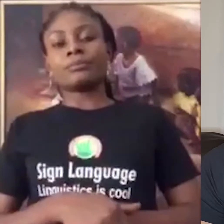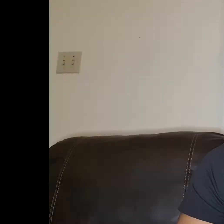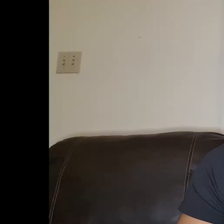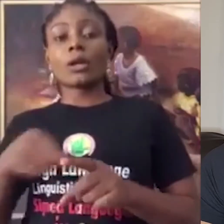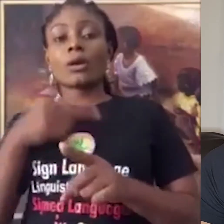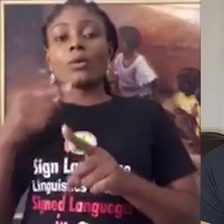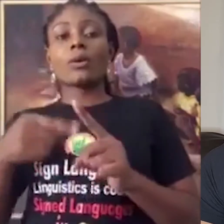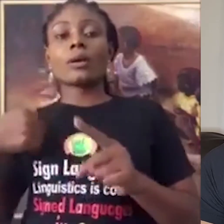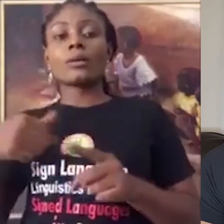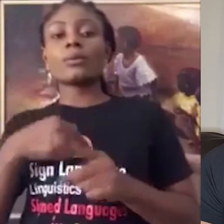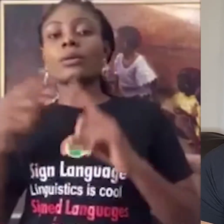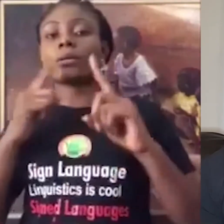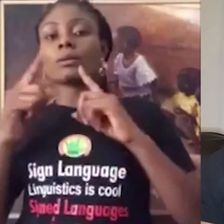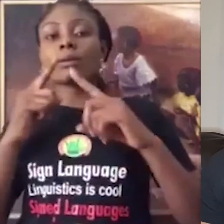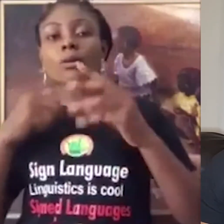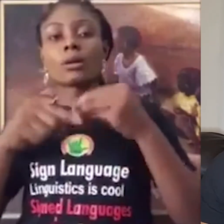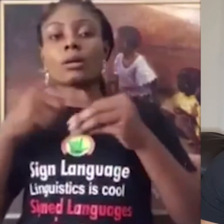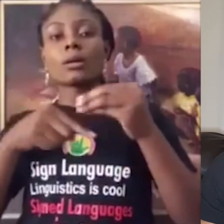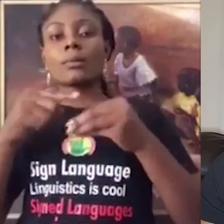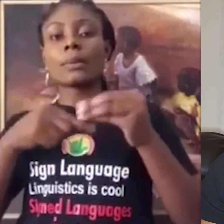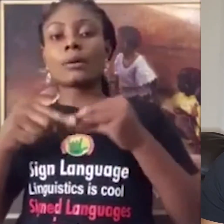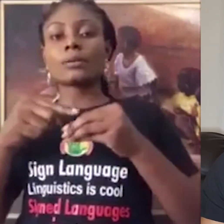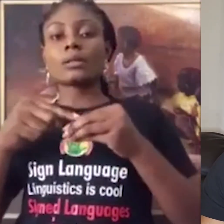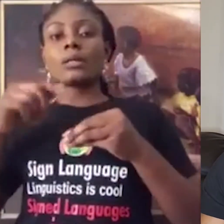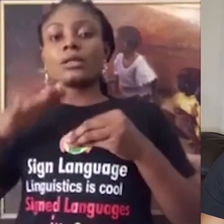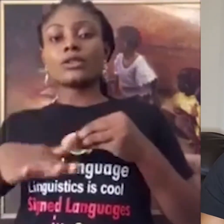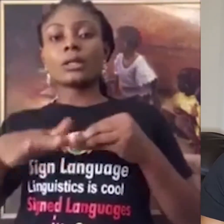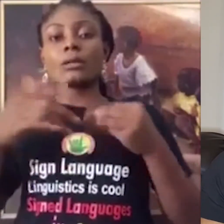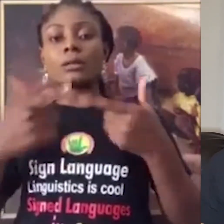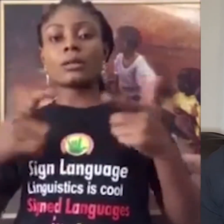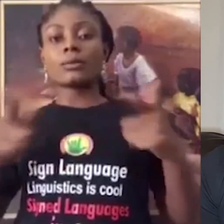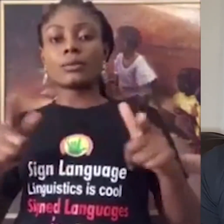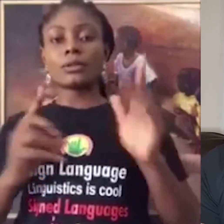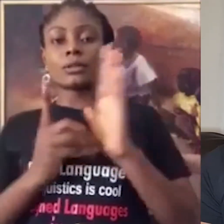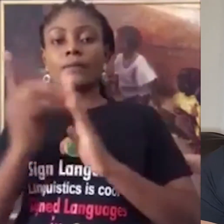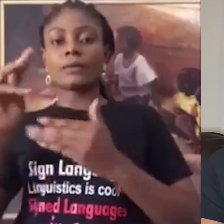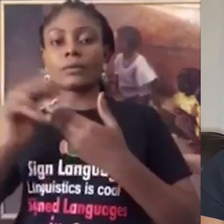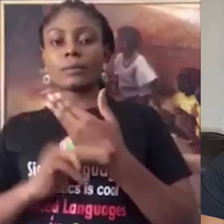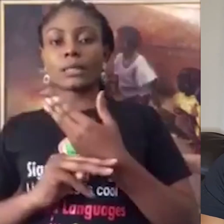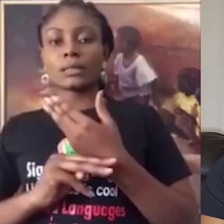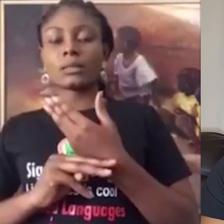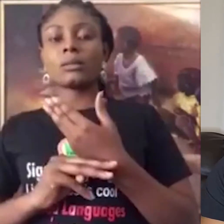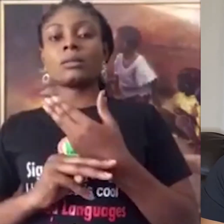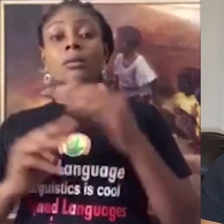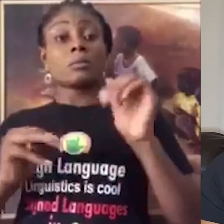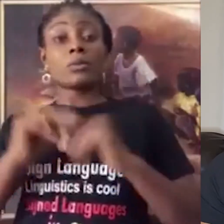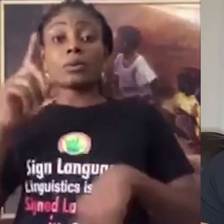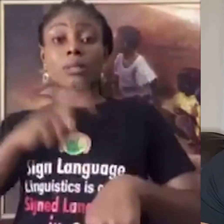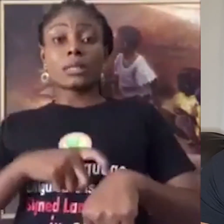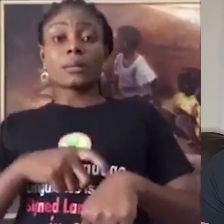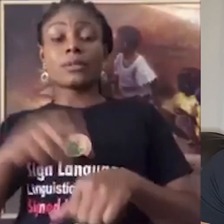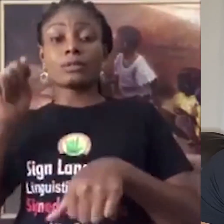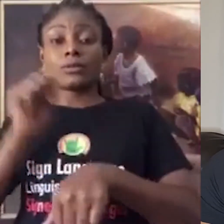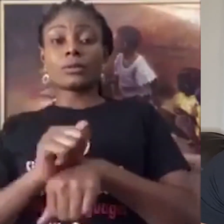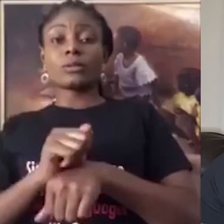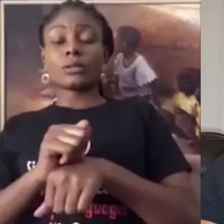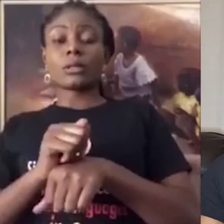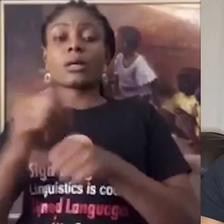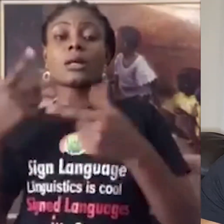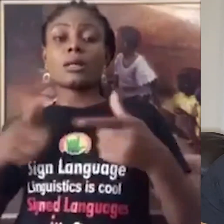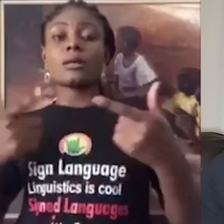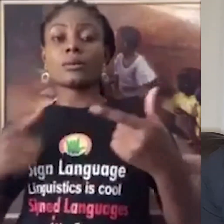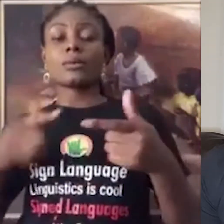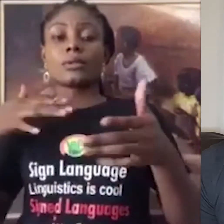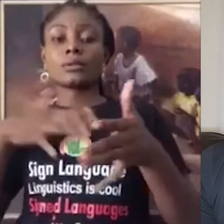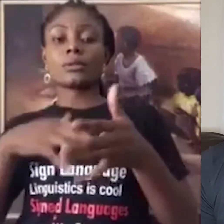right. When we talk about child language development, most of the times,